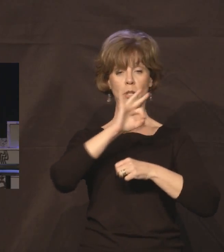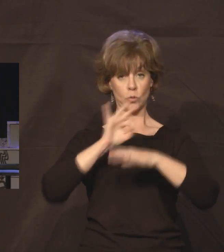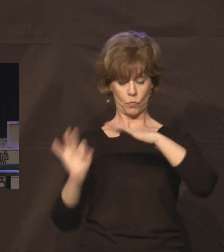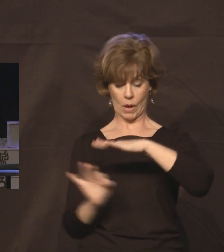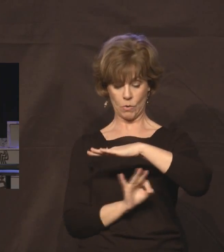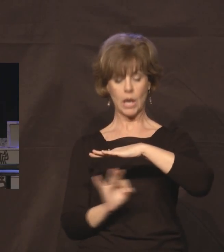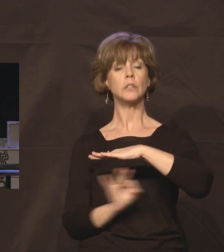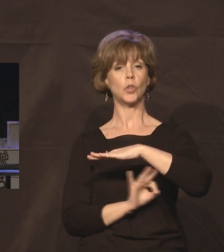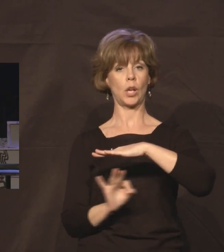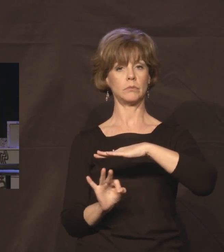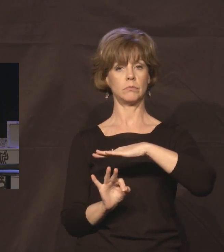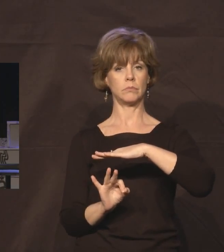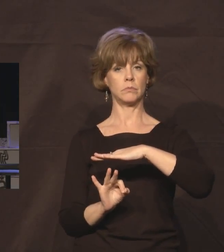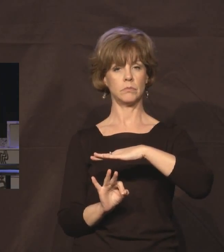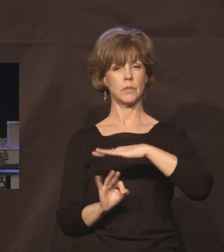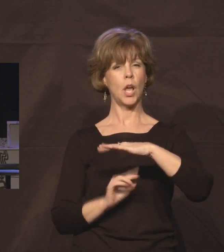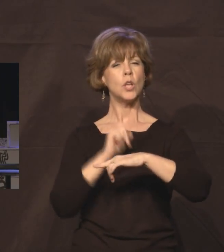it.